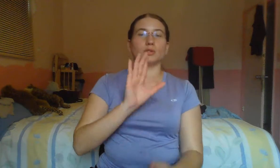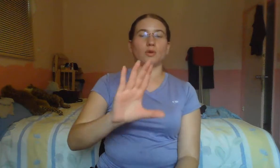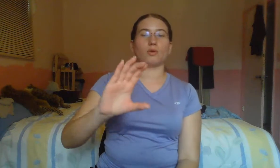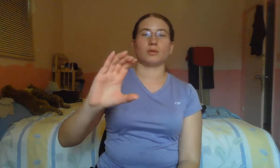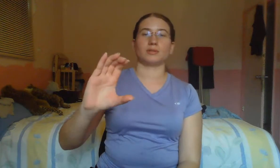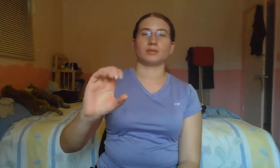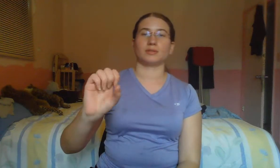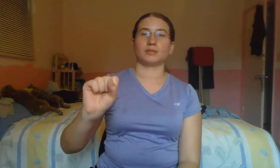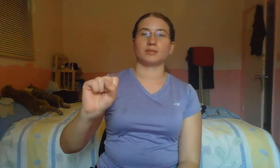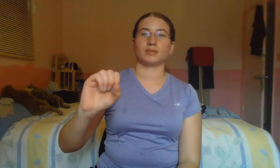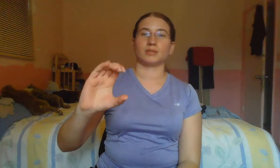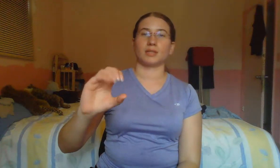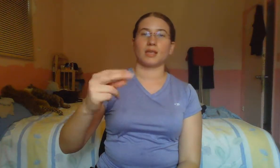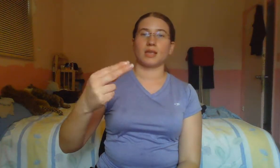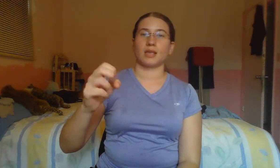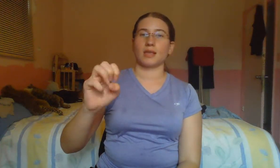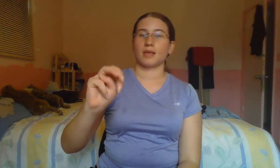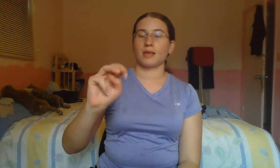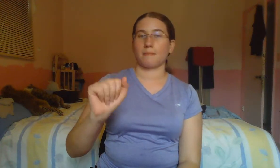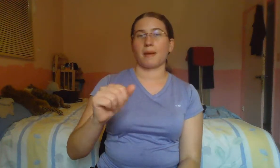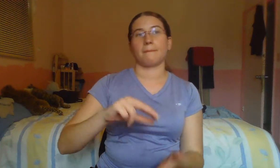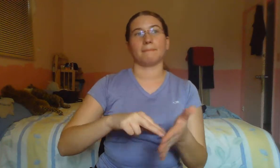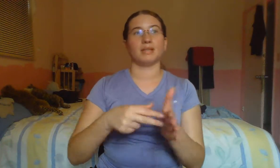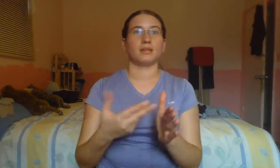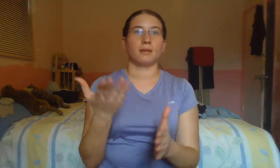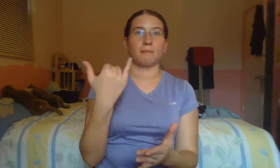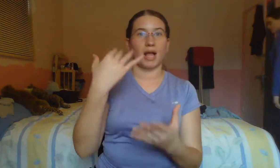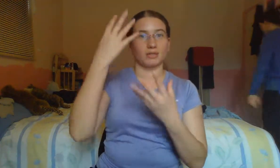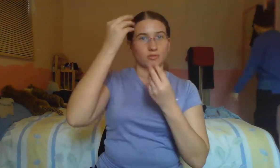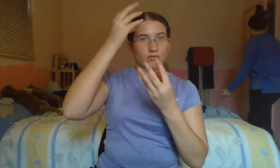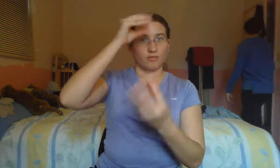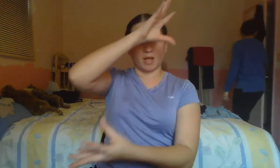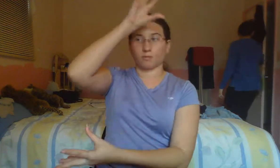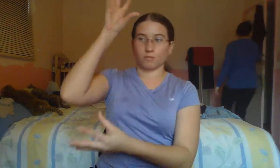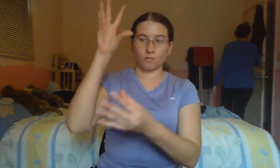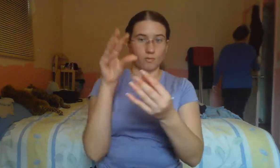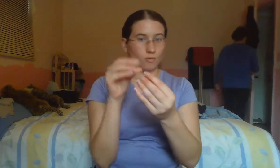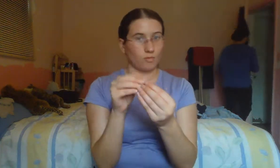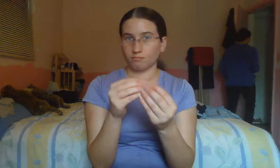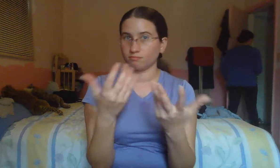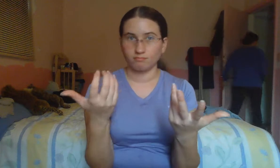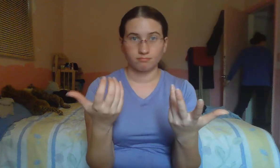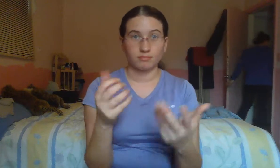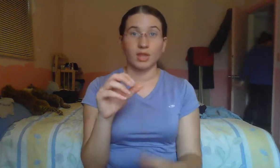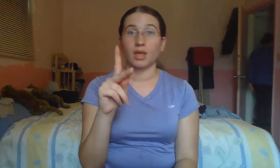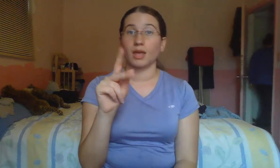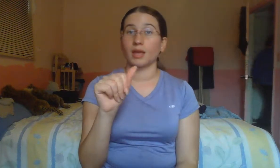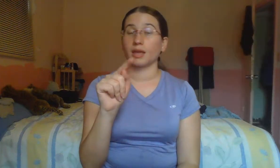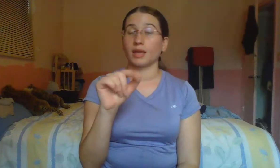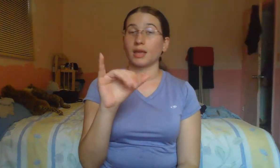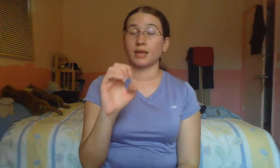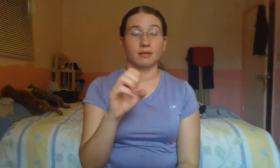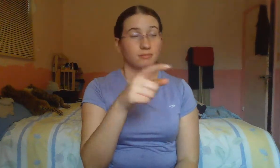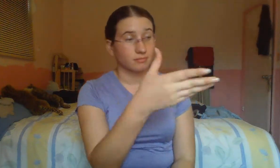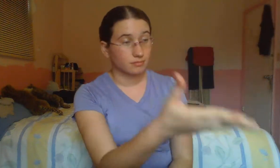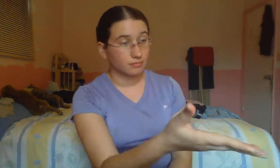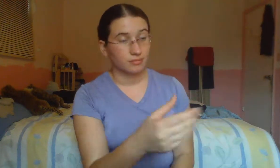of all the activities we've done. What else do you think we can use? Katie? You can use nonfiction